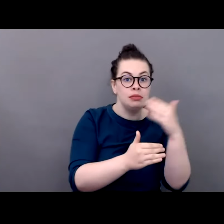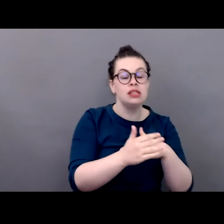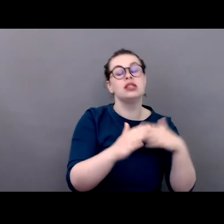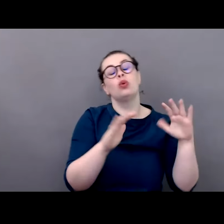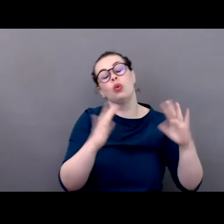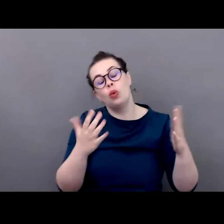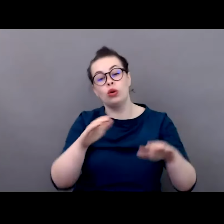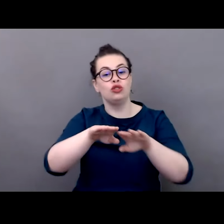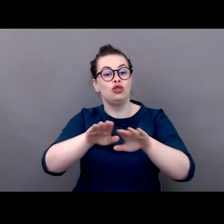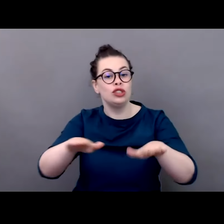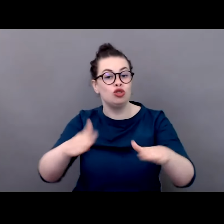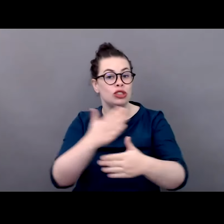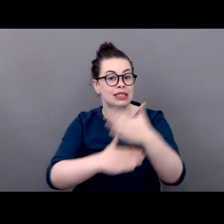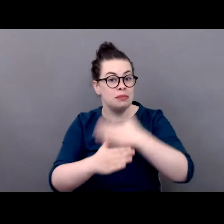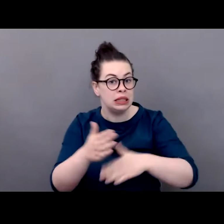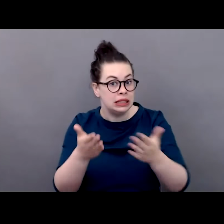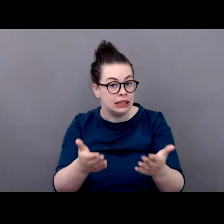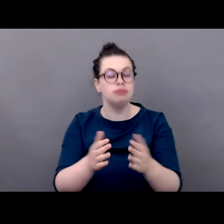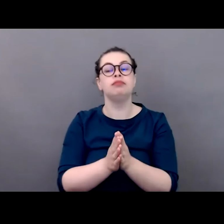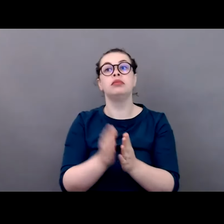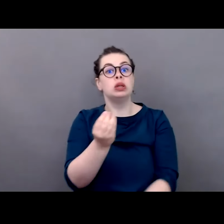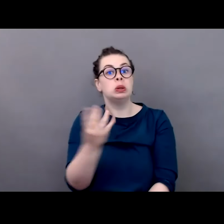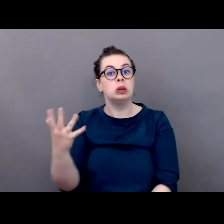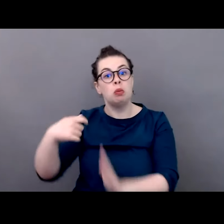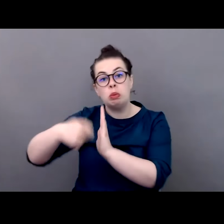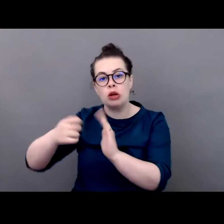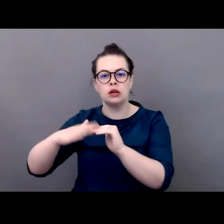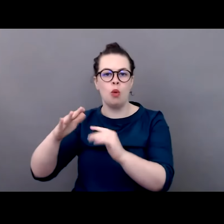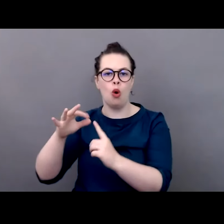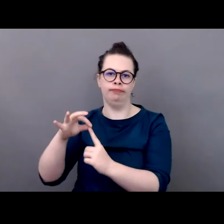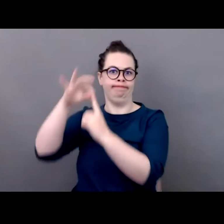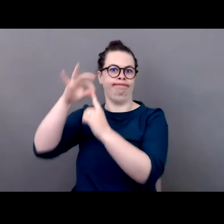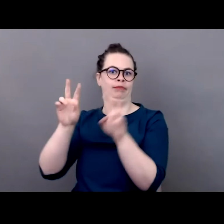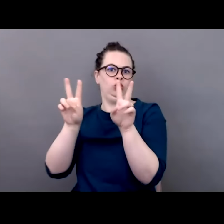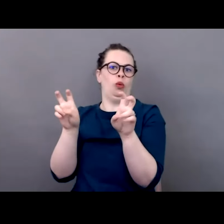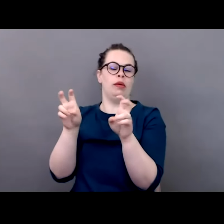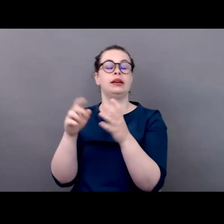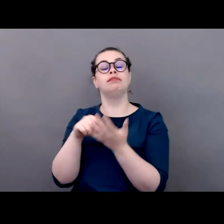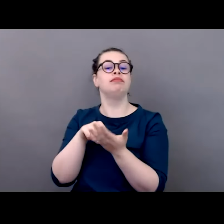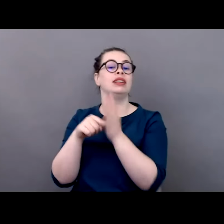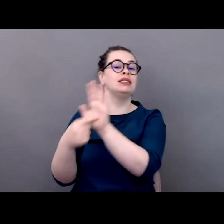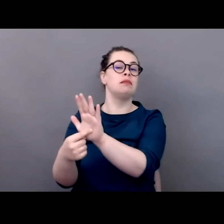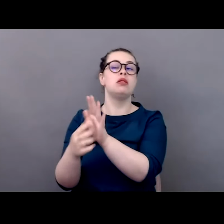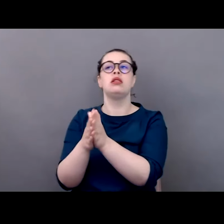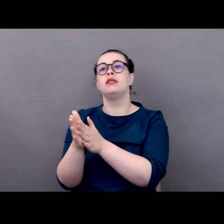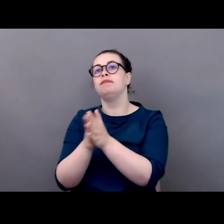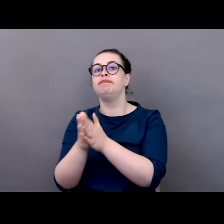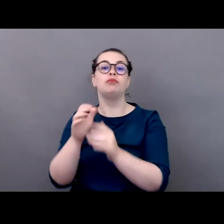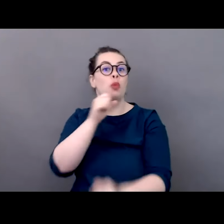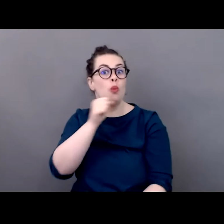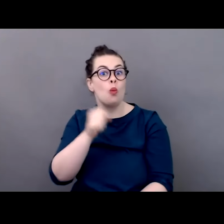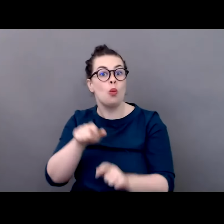children. Some projects are looking at specific issues, for example, issues affecting older people